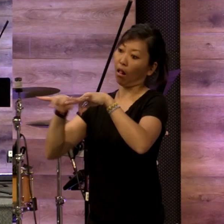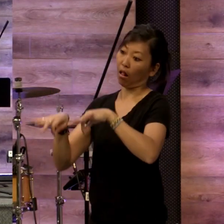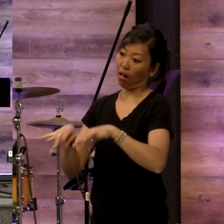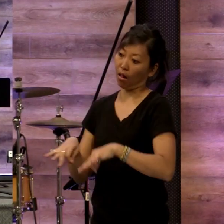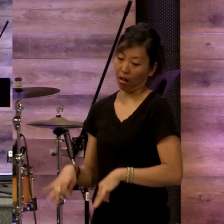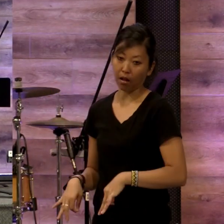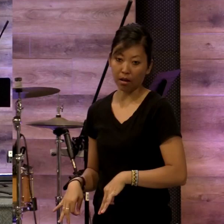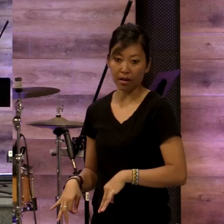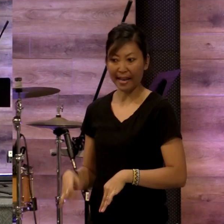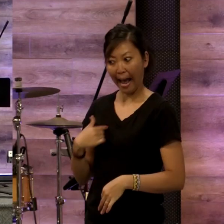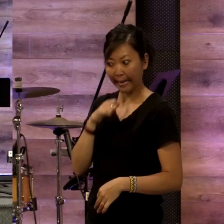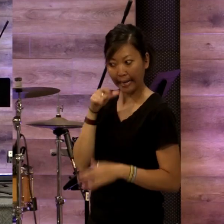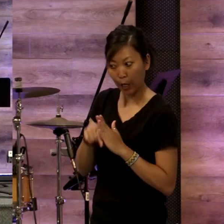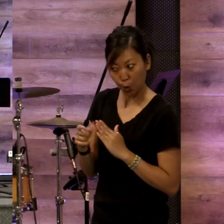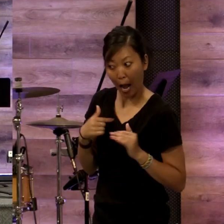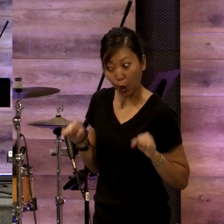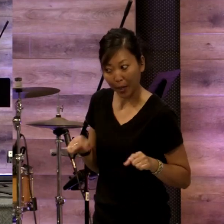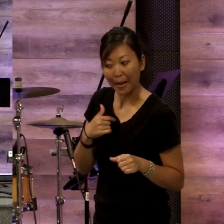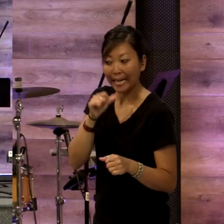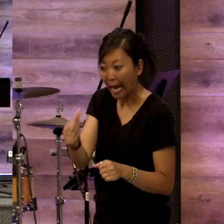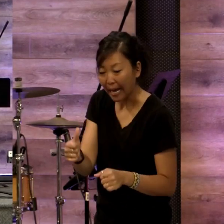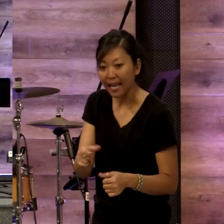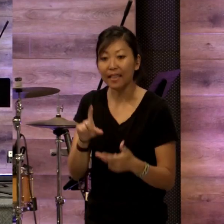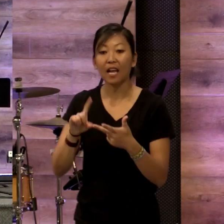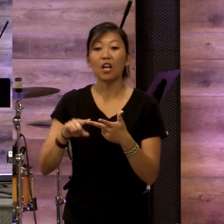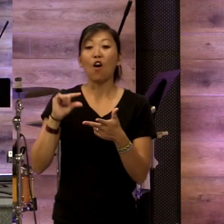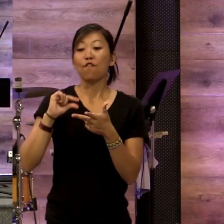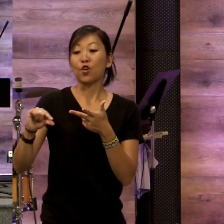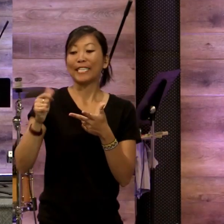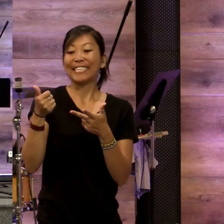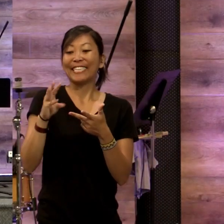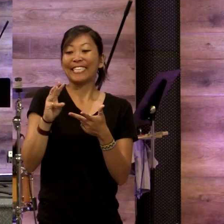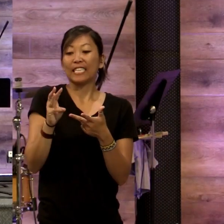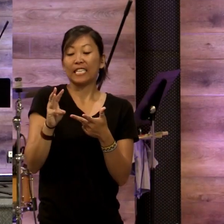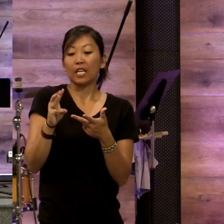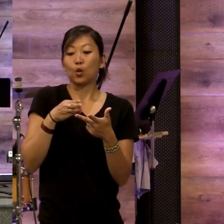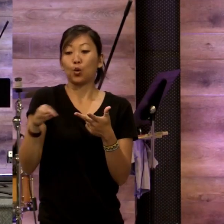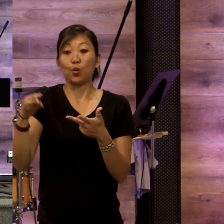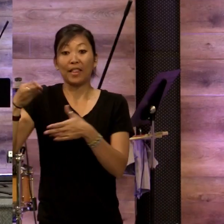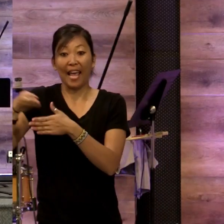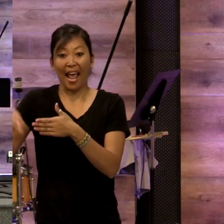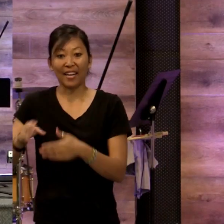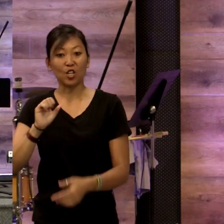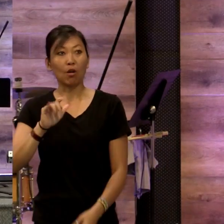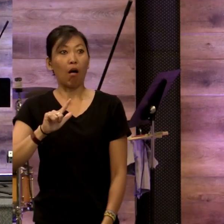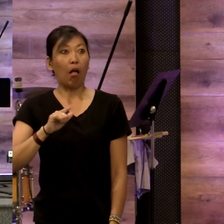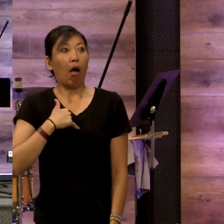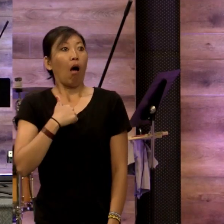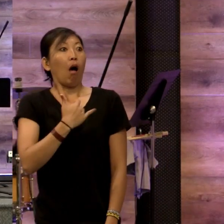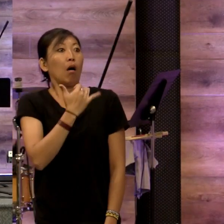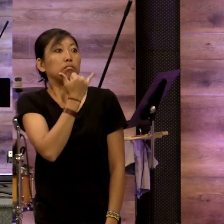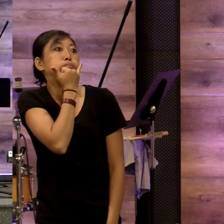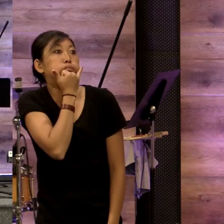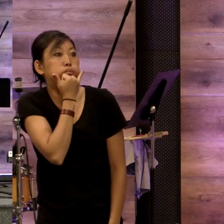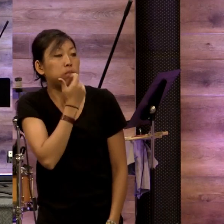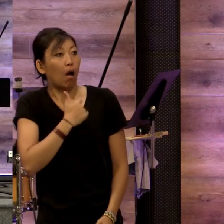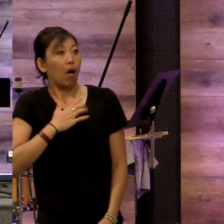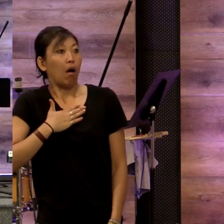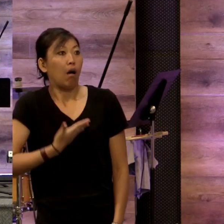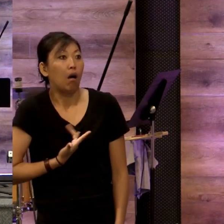he spared him. And verses 16 to the end are Saul's words of repentance and